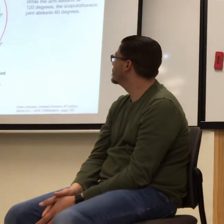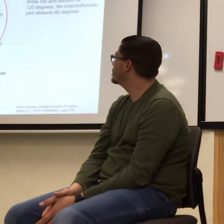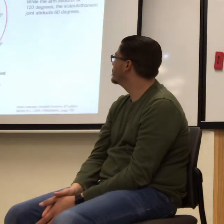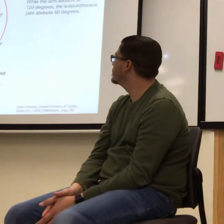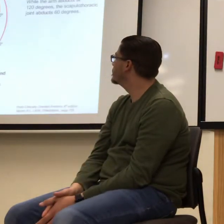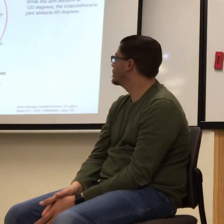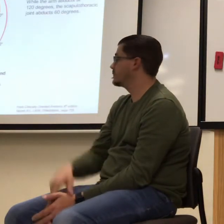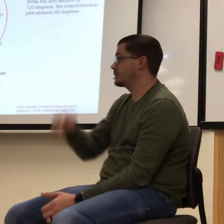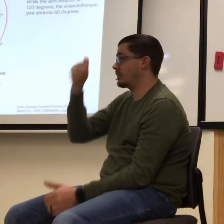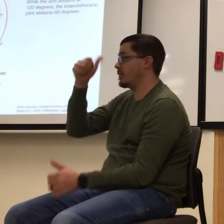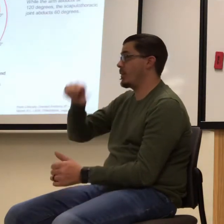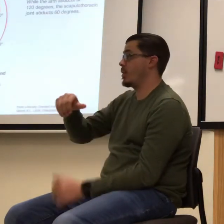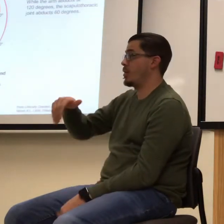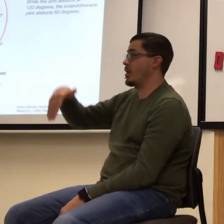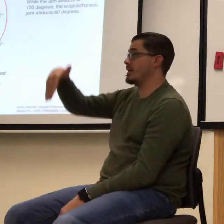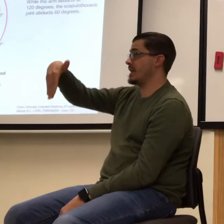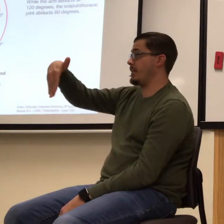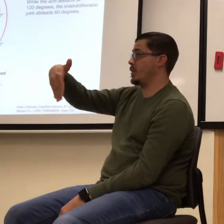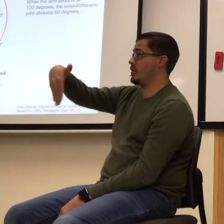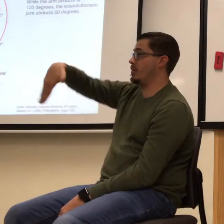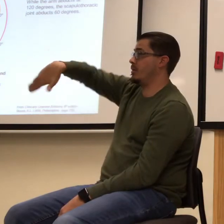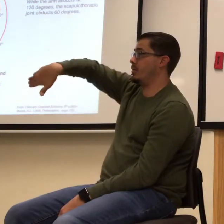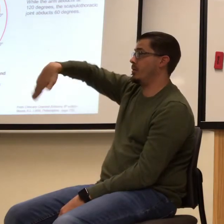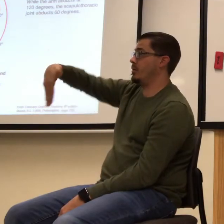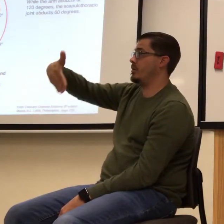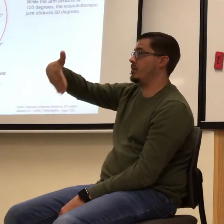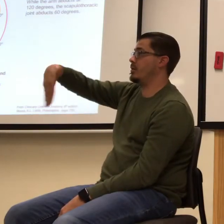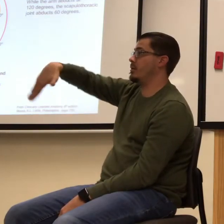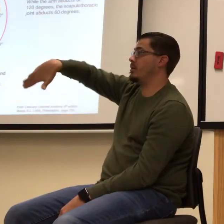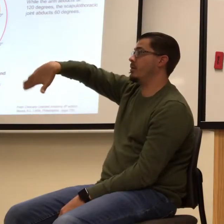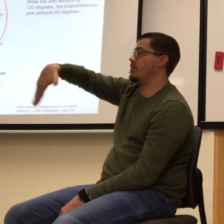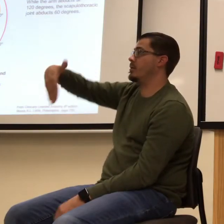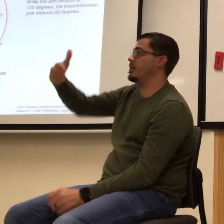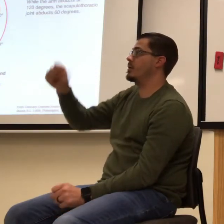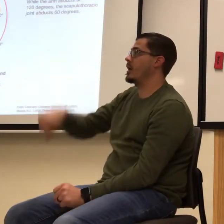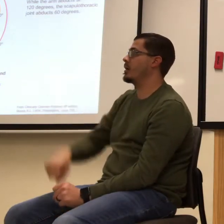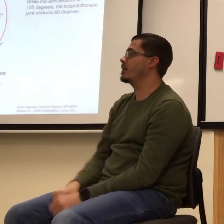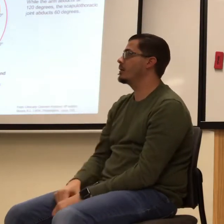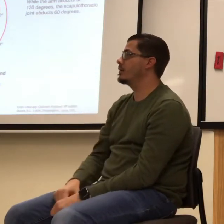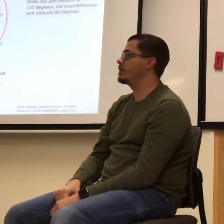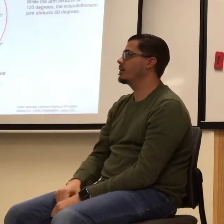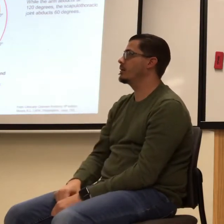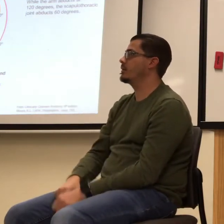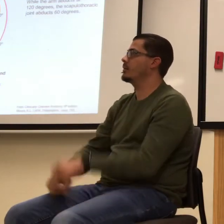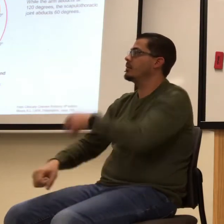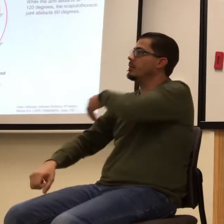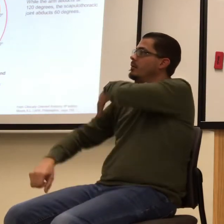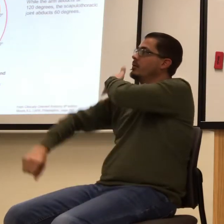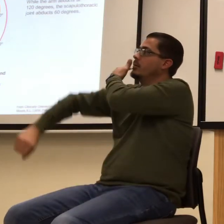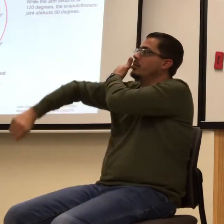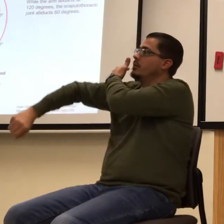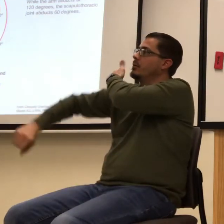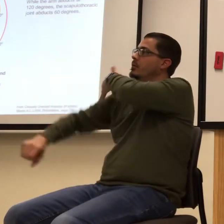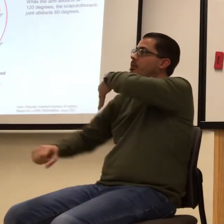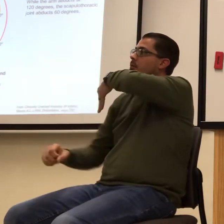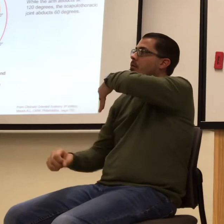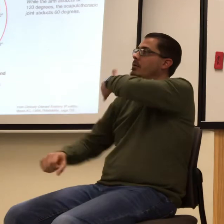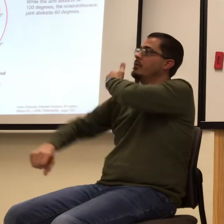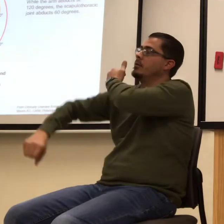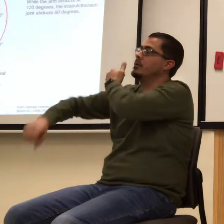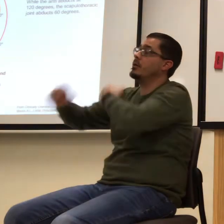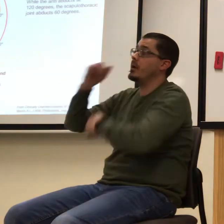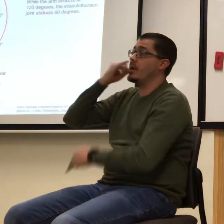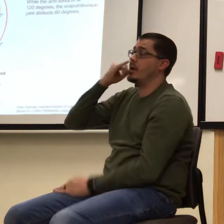Let's remember that the scapula can rotate. And this shows movement of the scapulothoracic joint. And what we learn here is